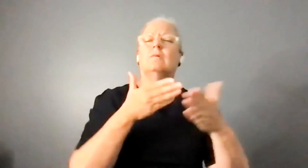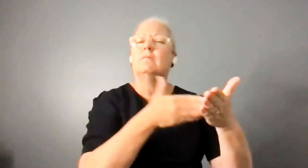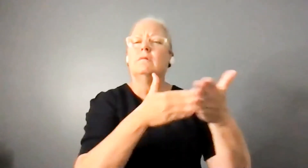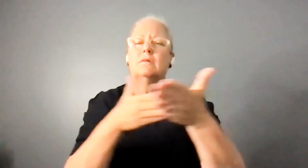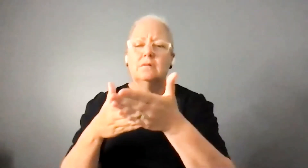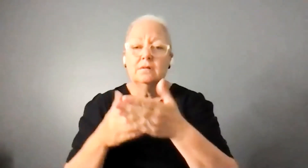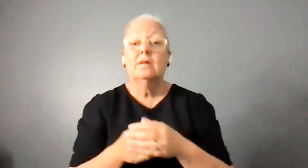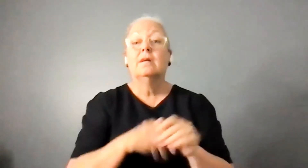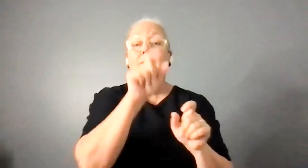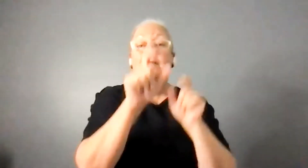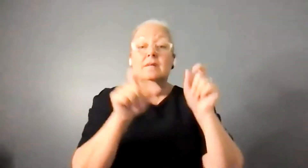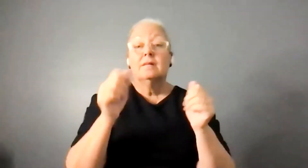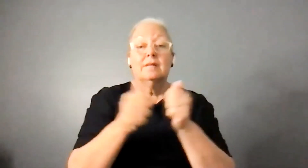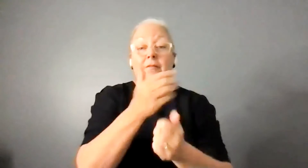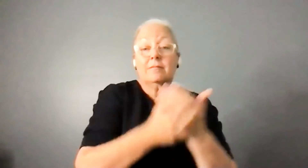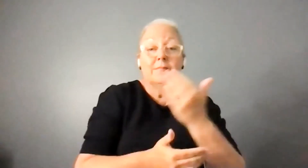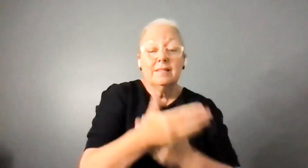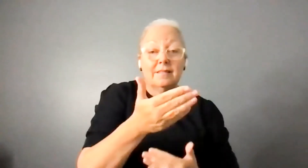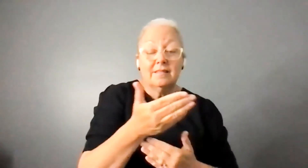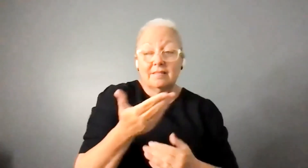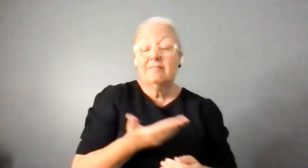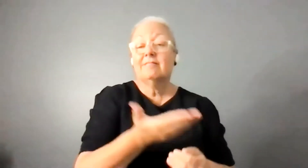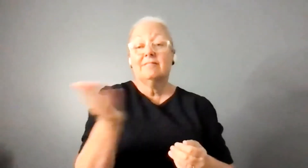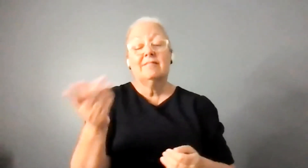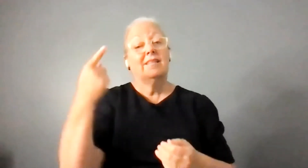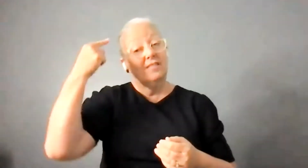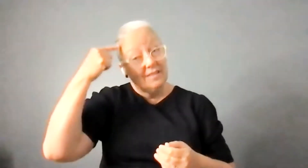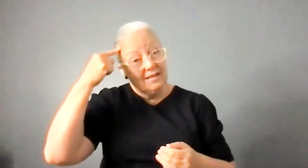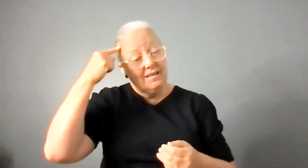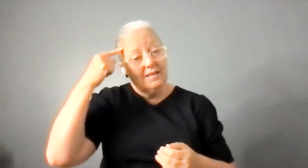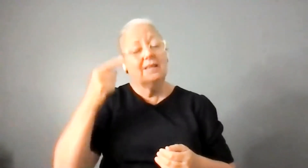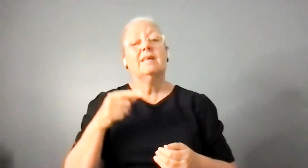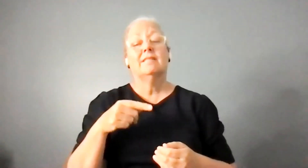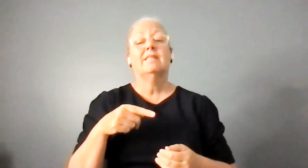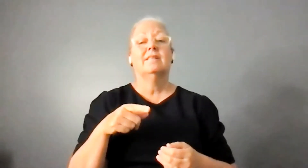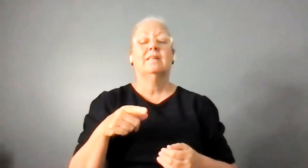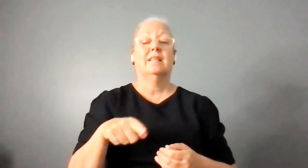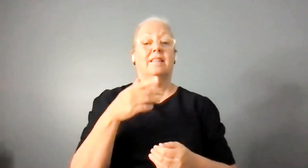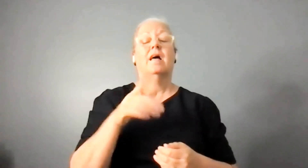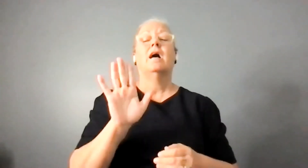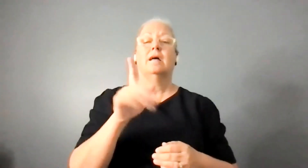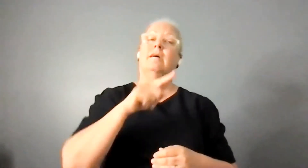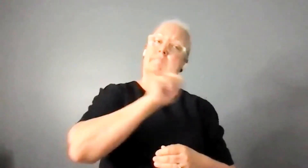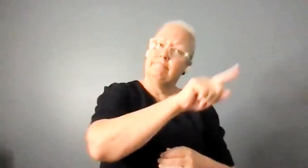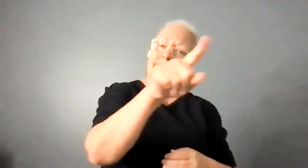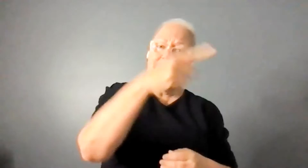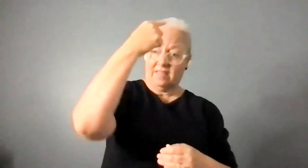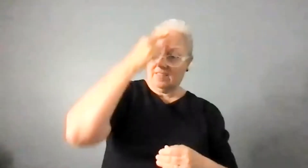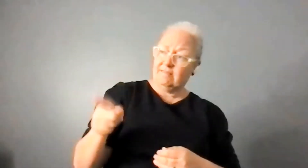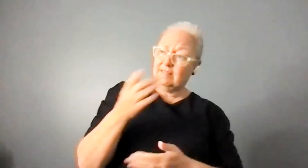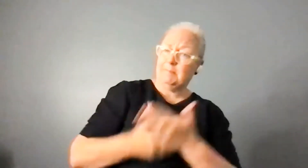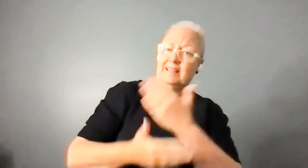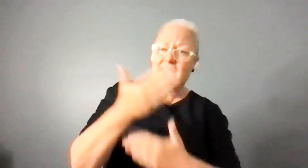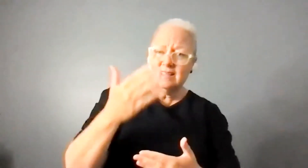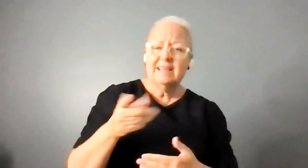the society believes that people with disability cannot participate or take part